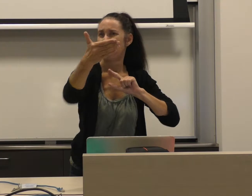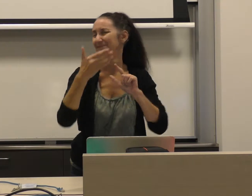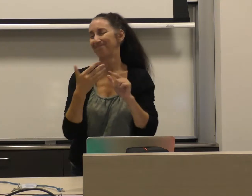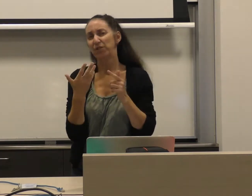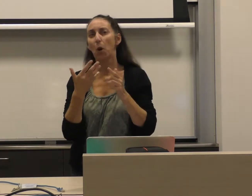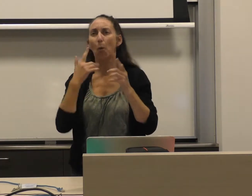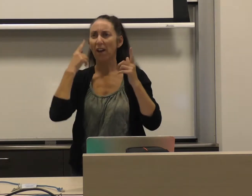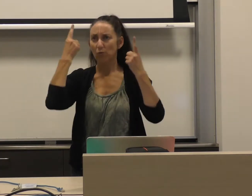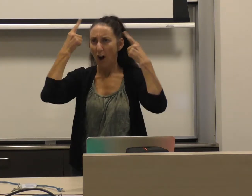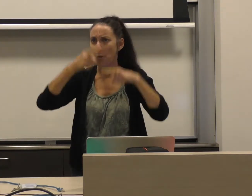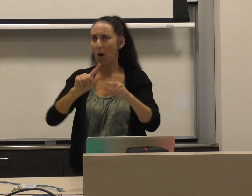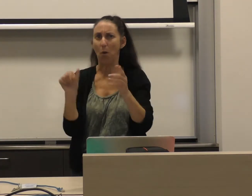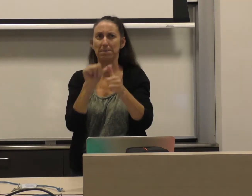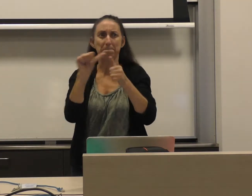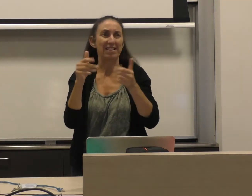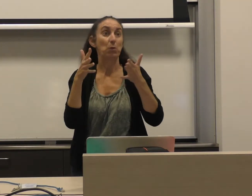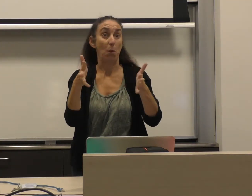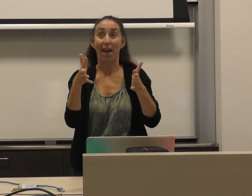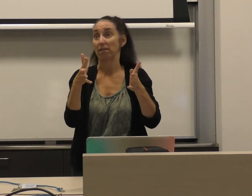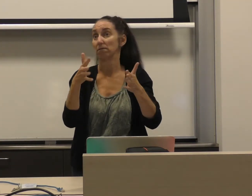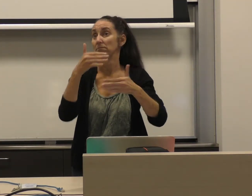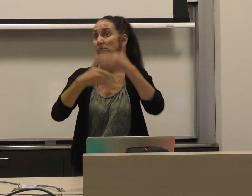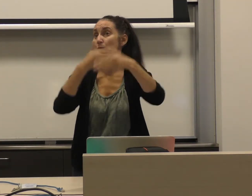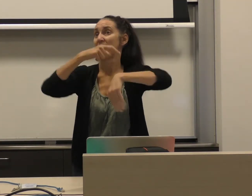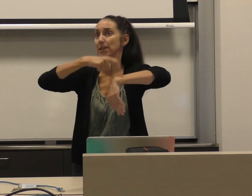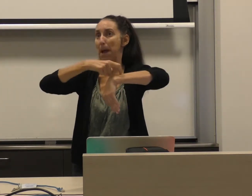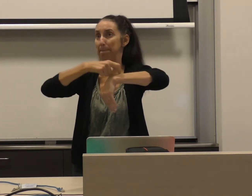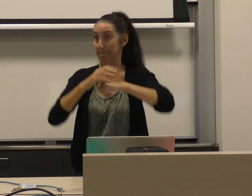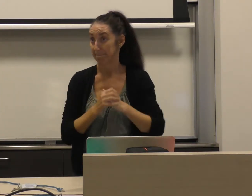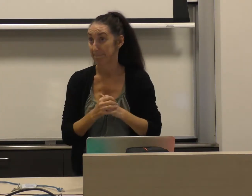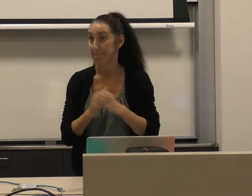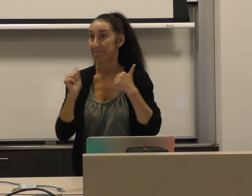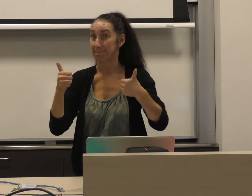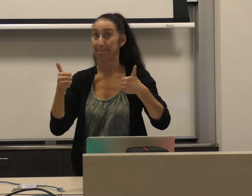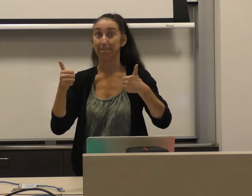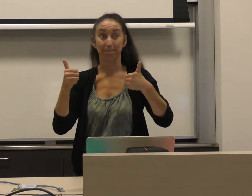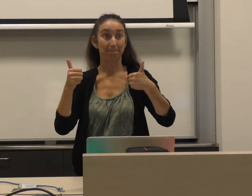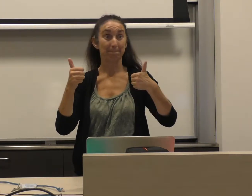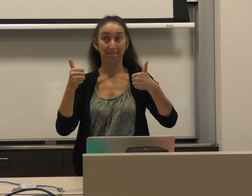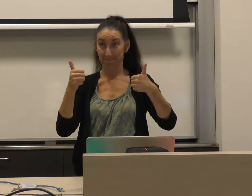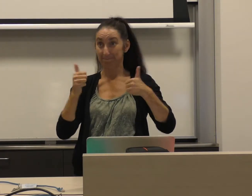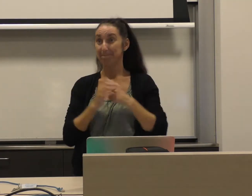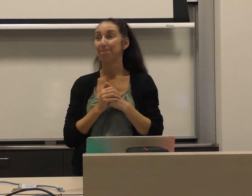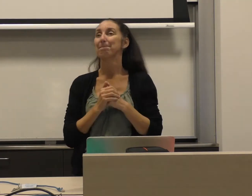haven't quite confirmed that yet, but we will work out the best way forward and schedule the times and send